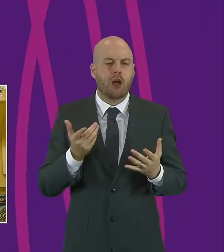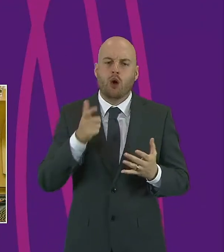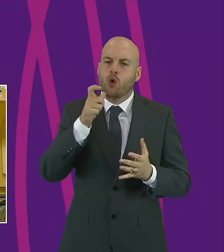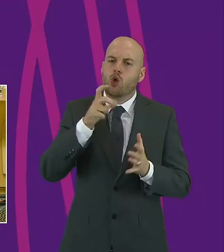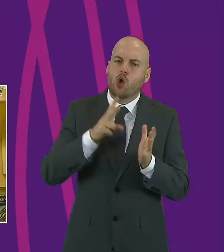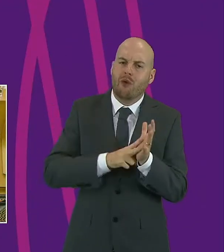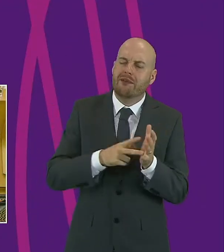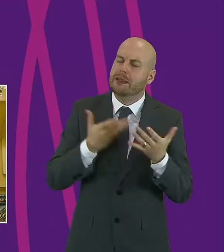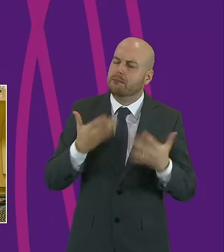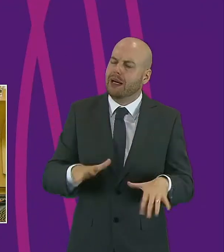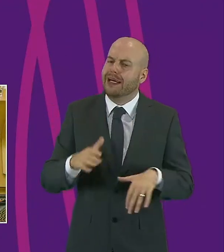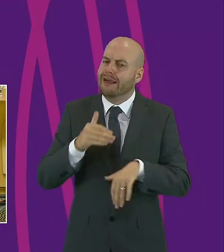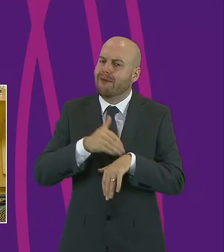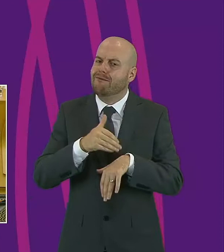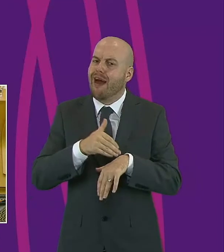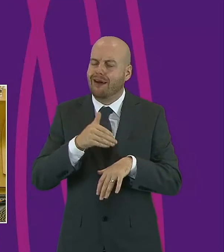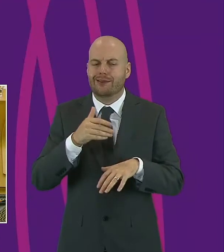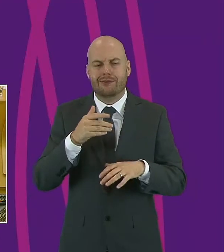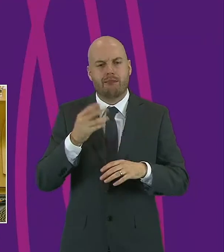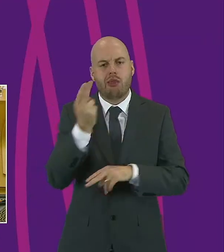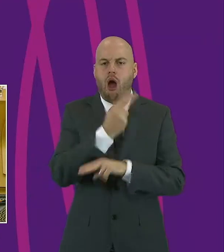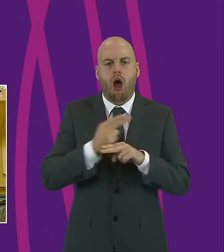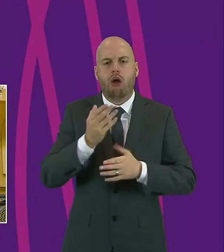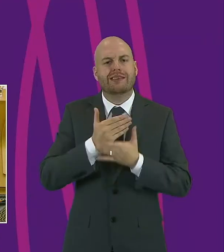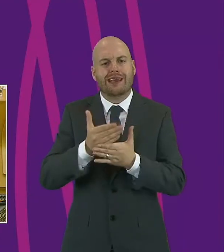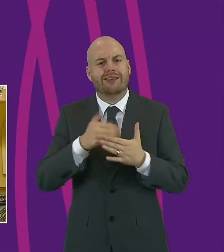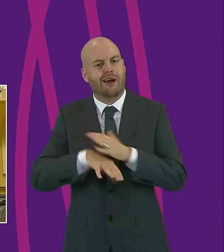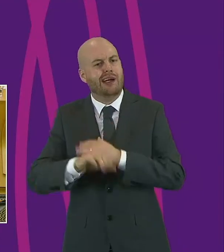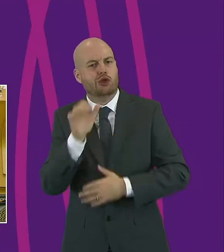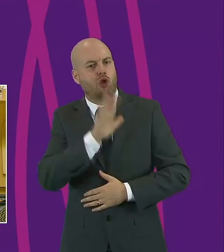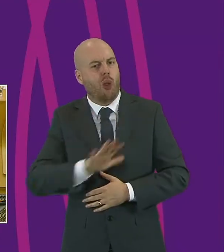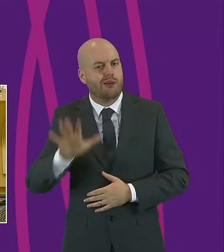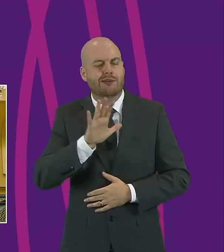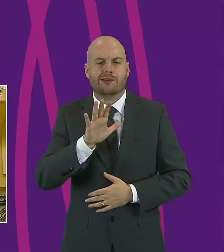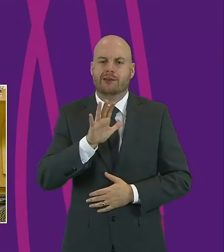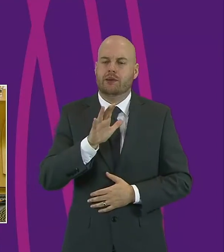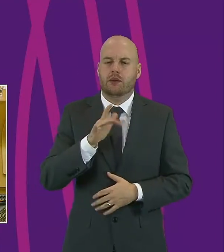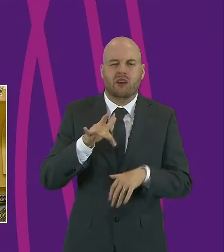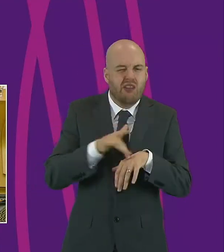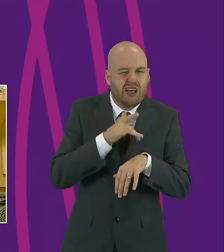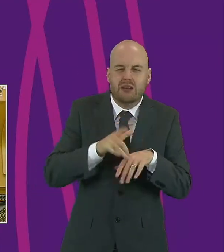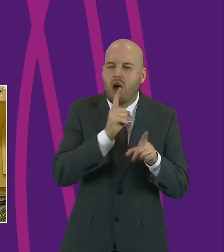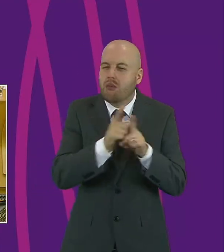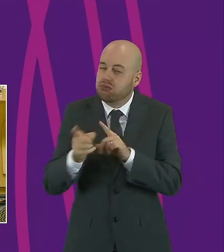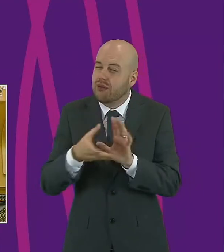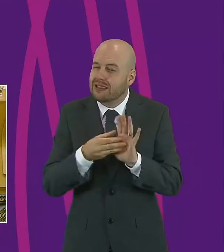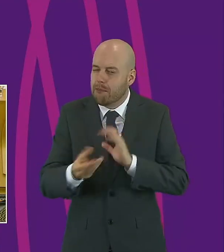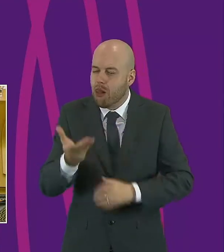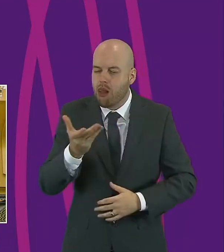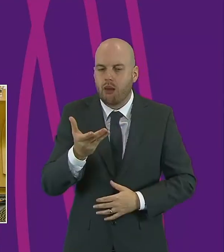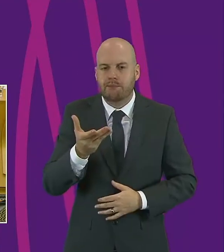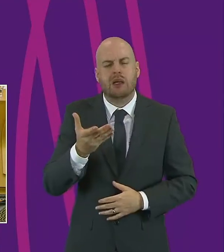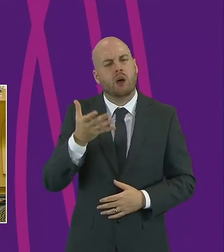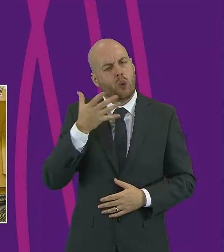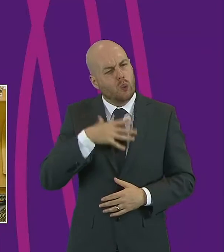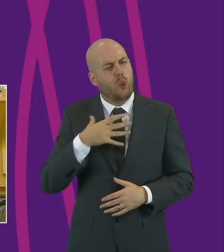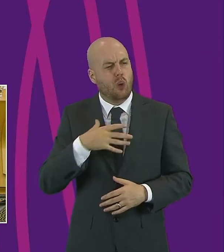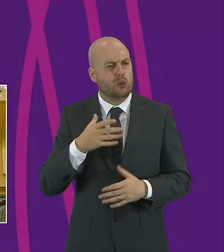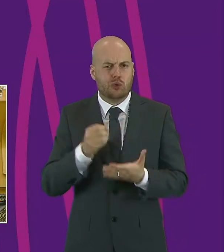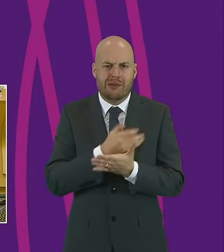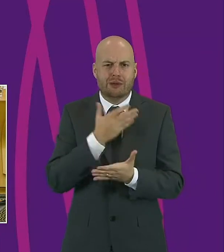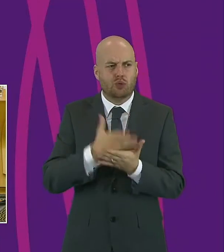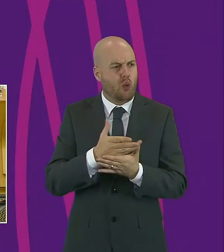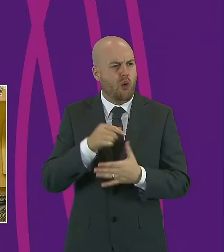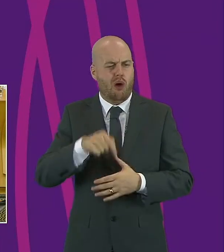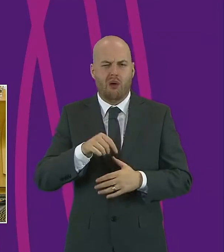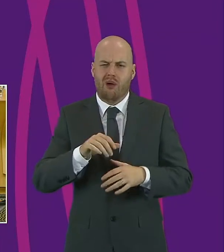on the arts sector in Scotland, and we want to do everything we can to ensure that our world-class culture can continue to make a vibrant contribution to our